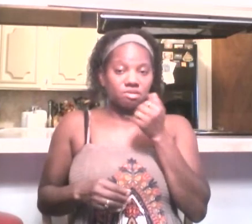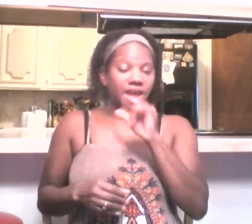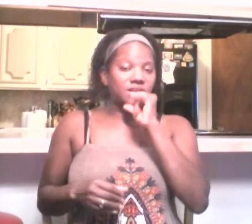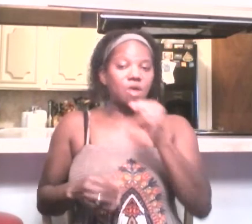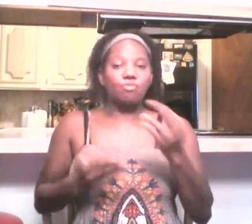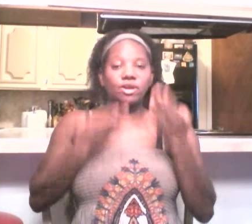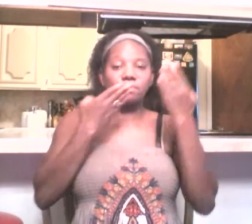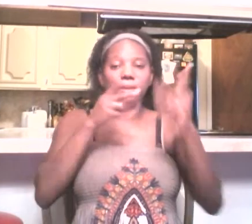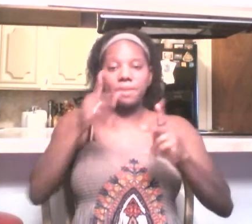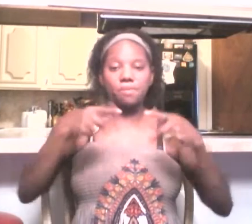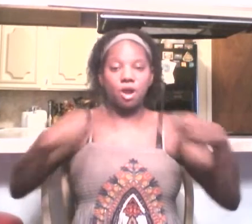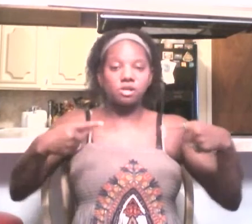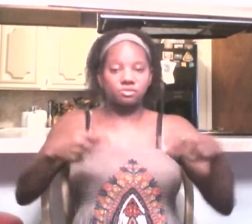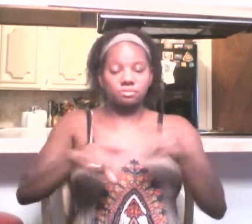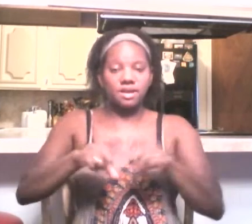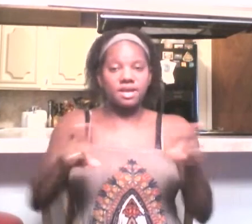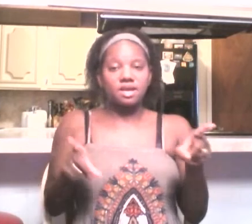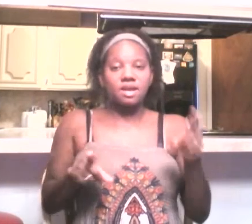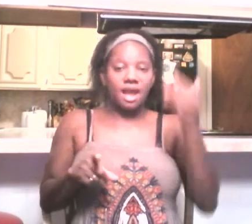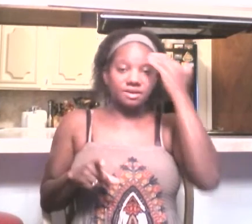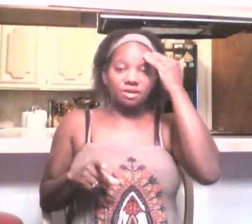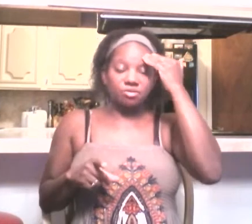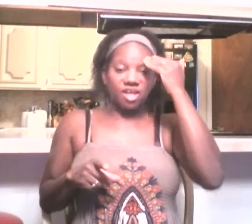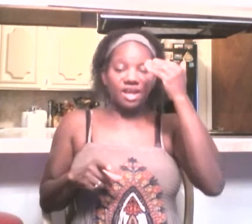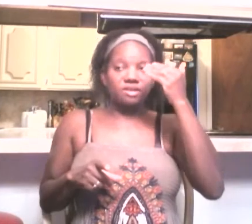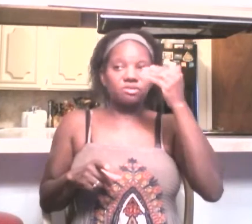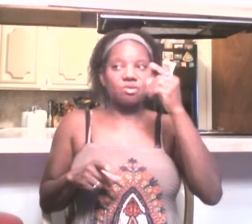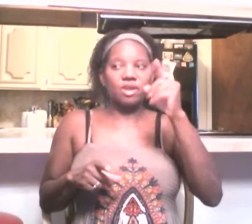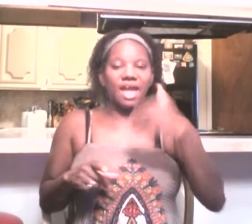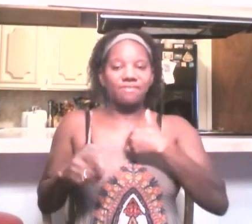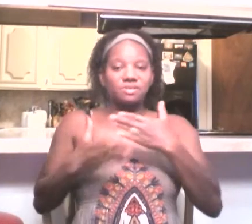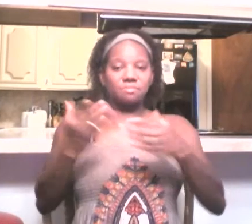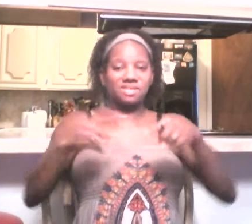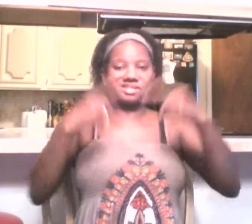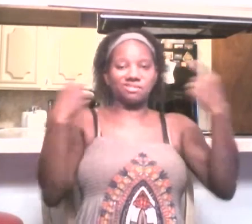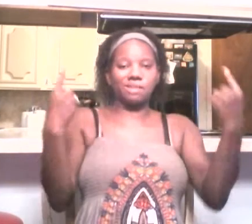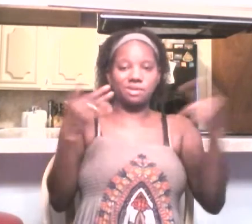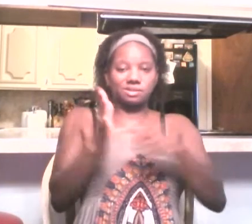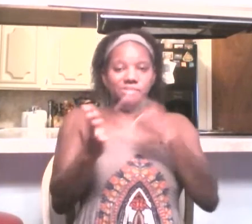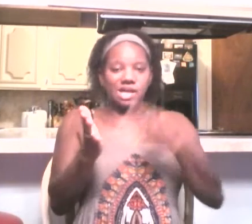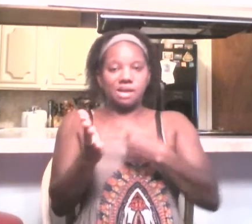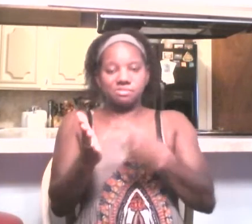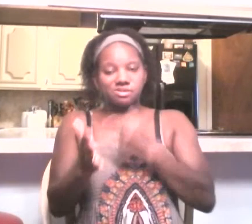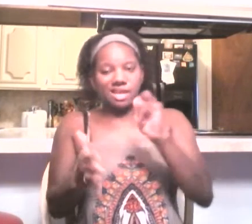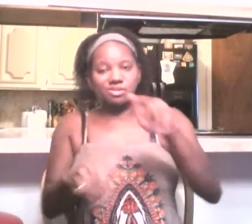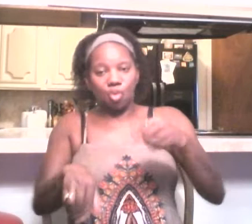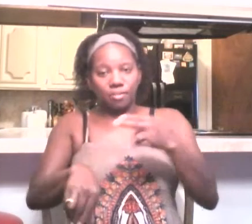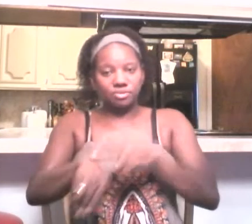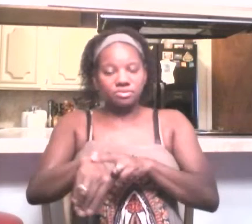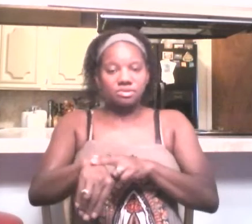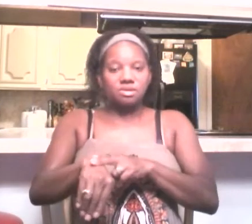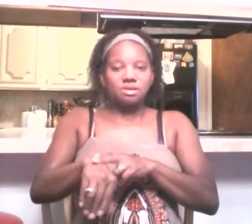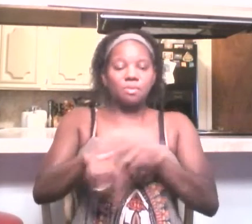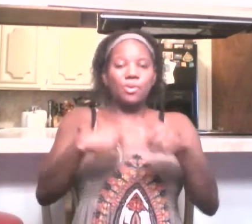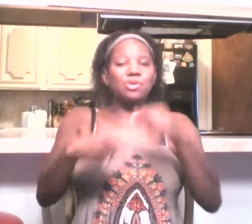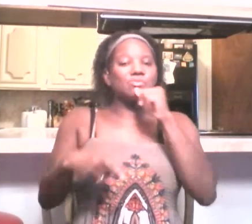I don't recommend people arguing, but I know that you're going to have some disagreements sometimes, so that's normal. But when you do not